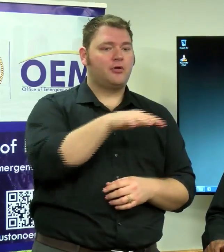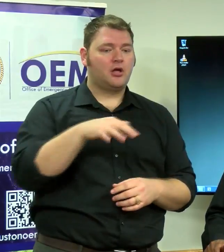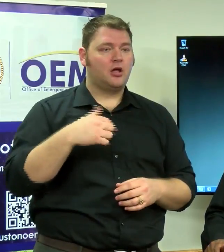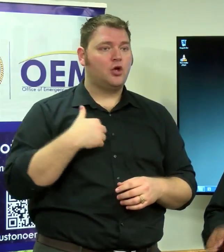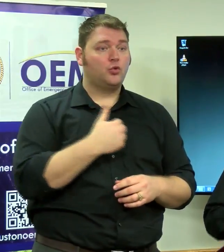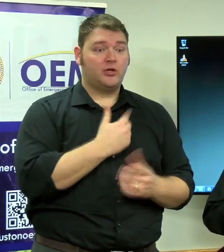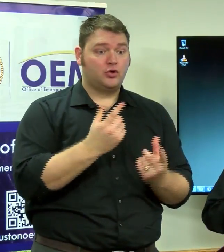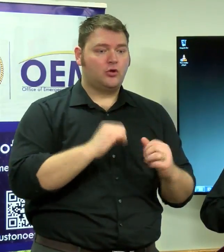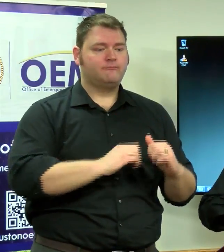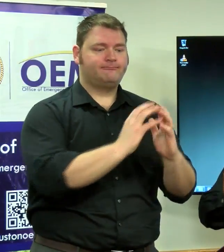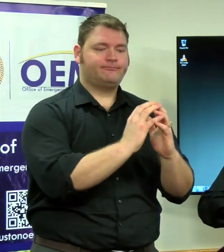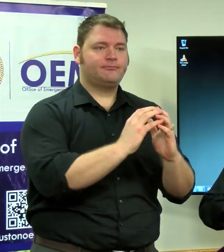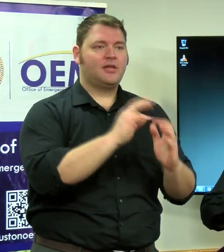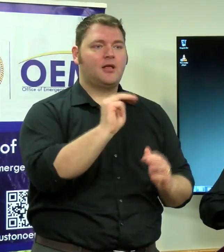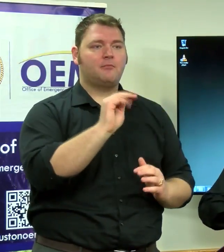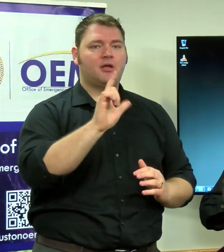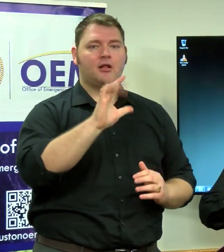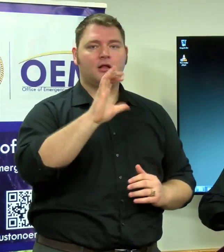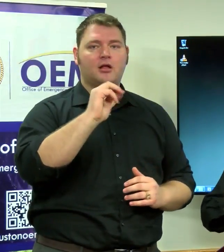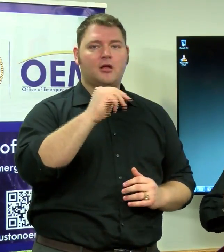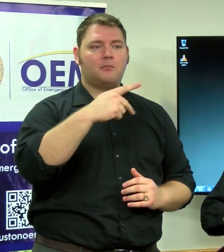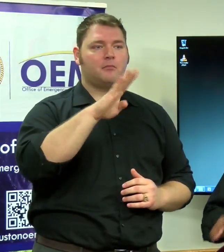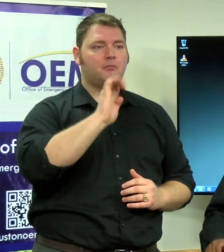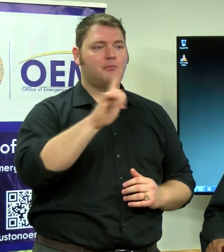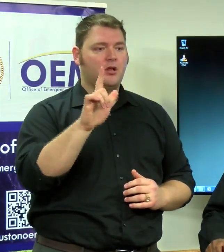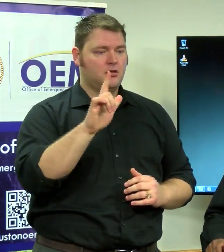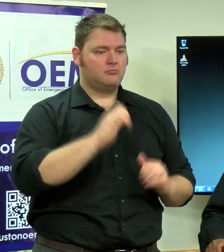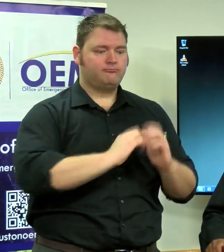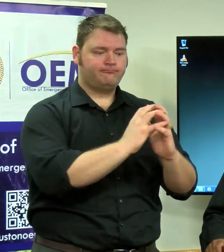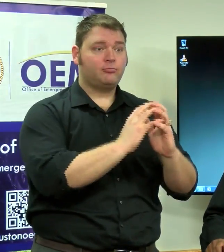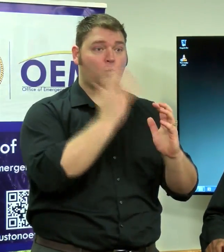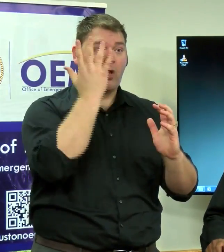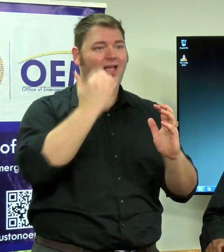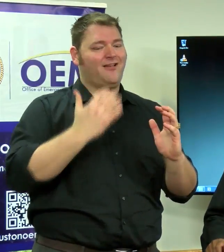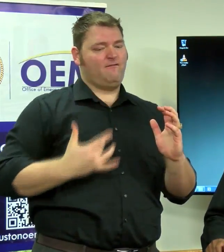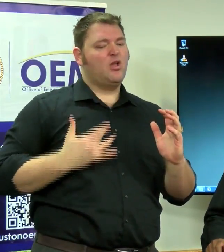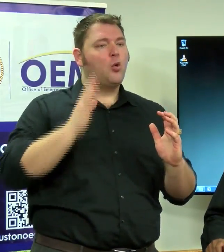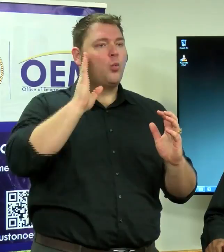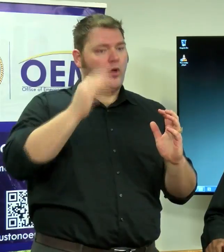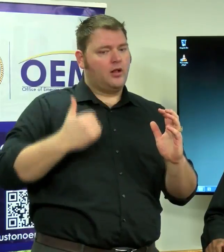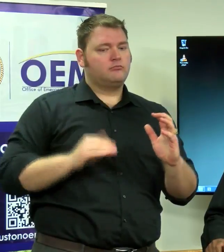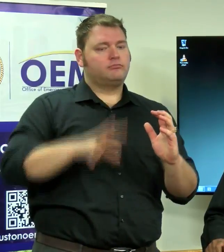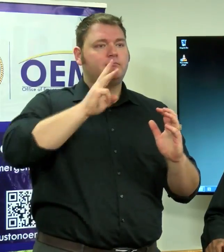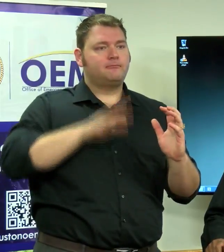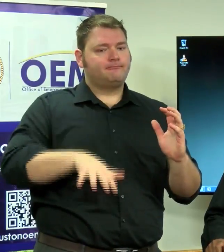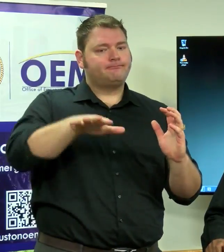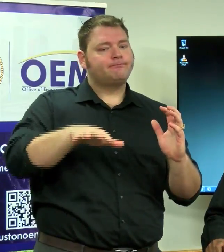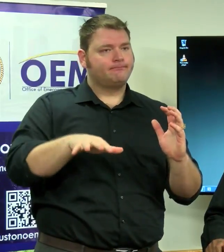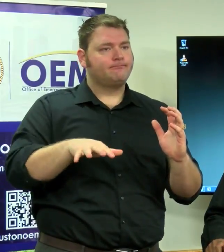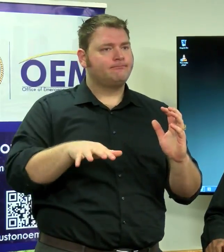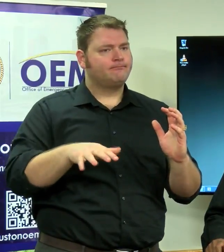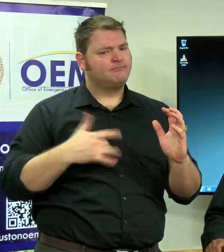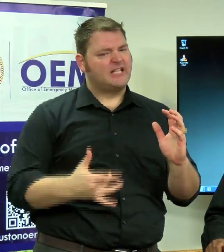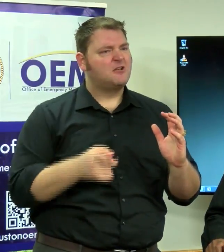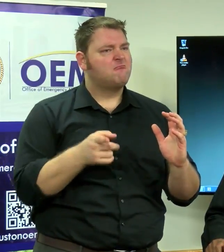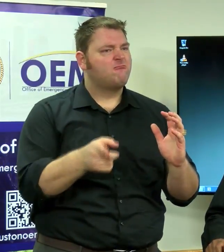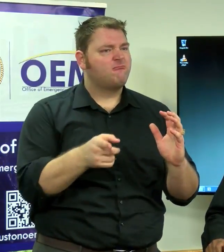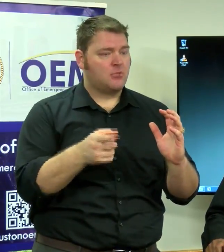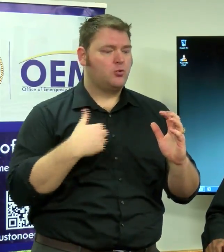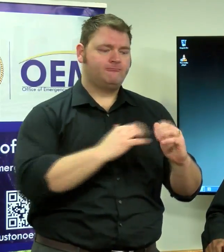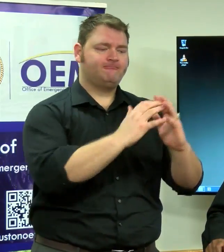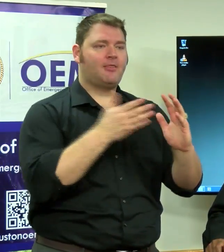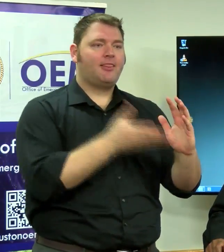Campbell. And that has been much smoother this time around than before. But